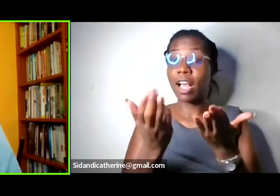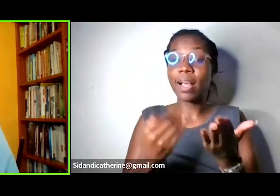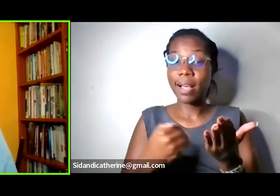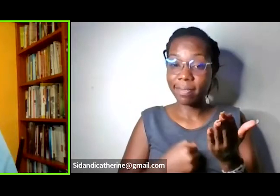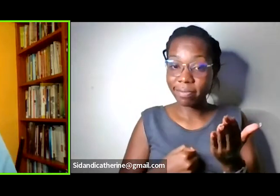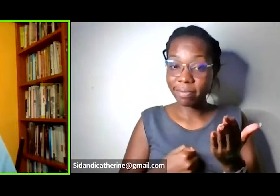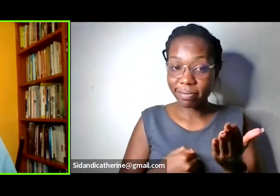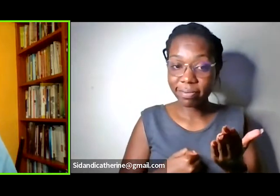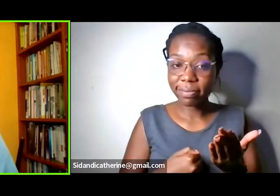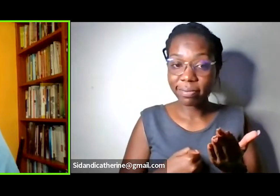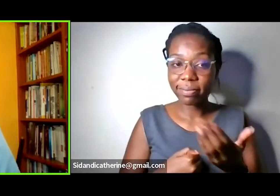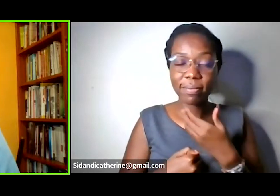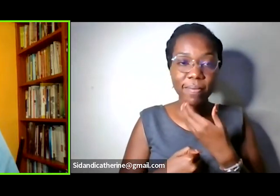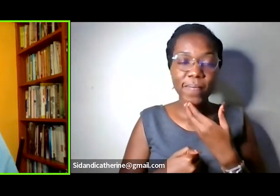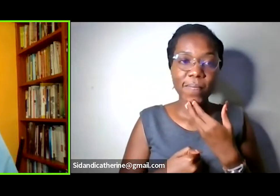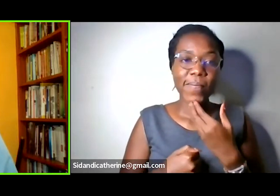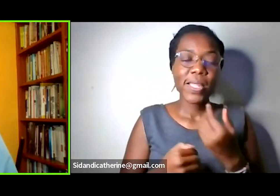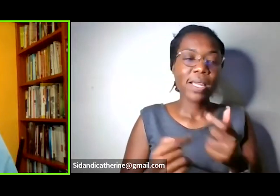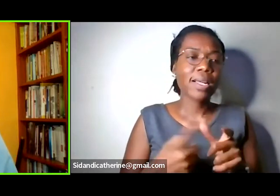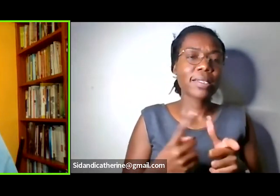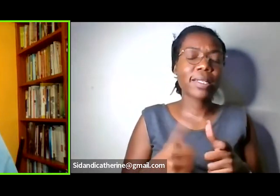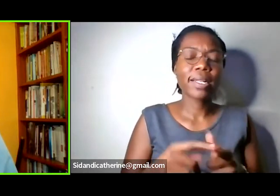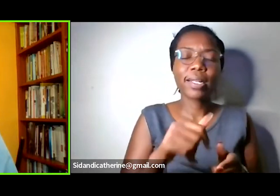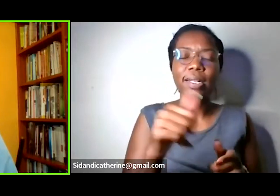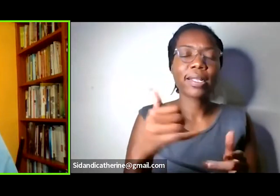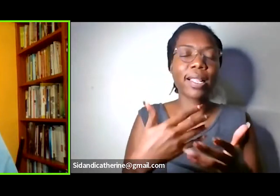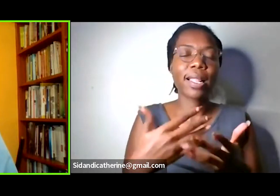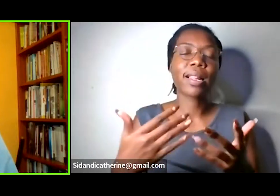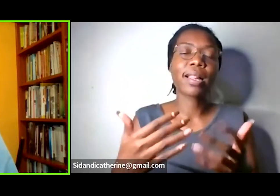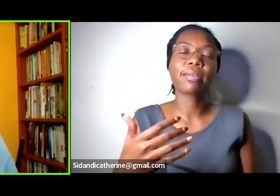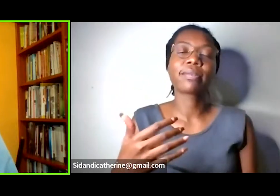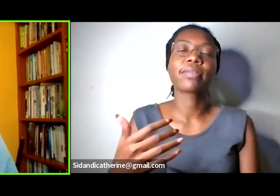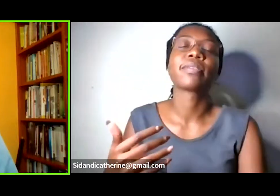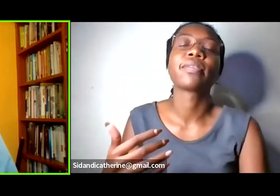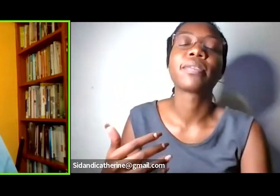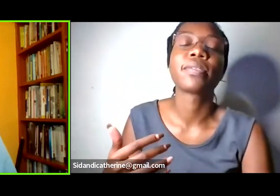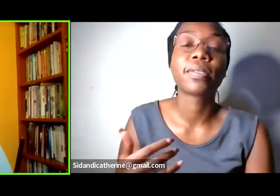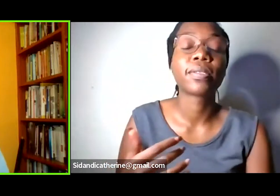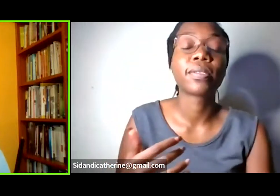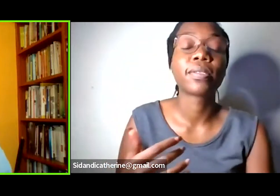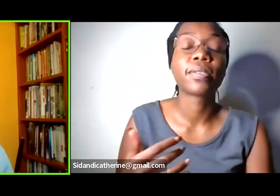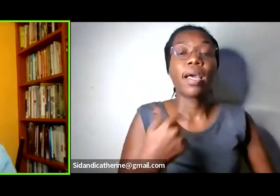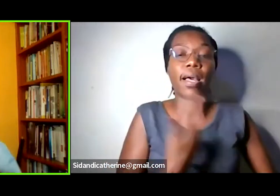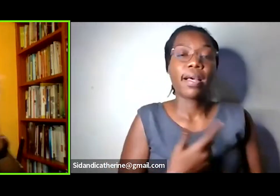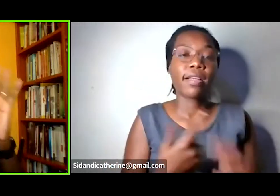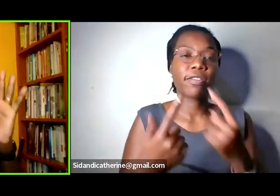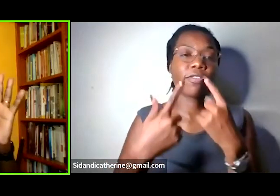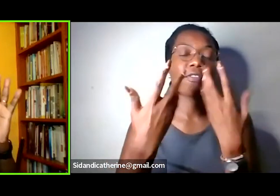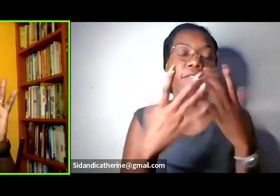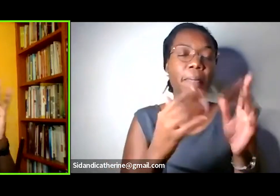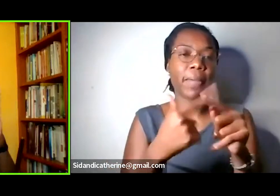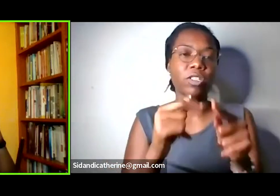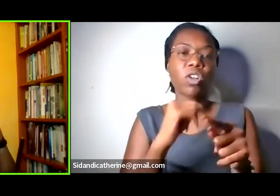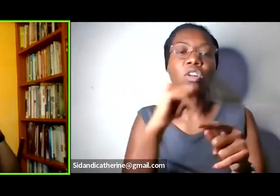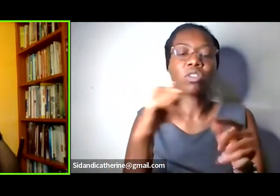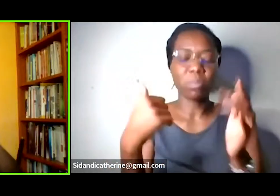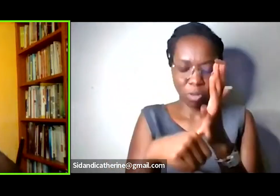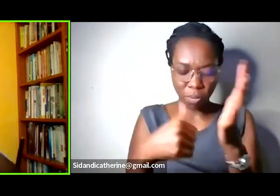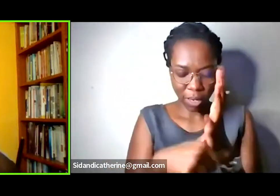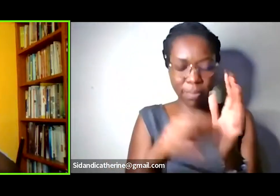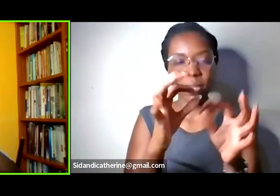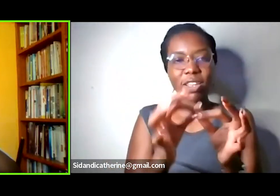Very good. George is asking, how can this relate to the 6 building blocks, how do they relate to